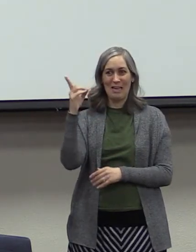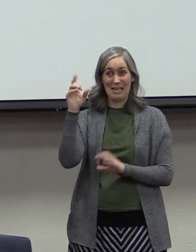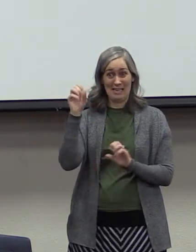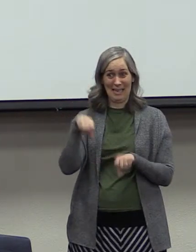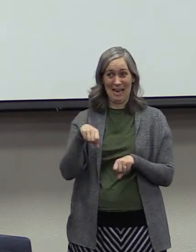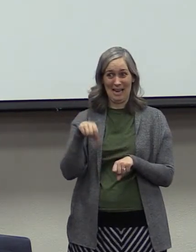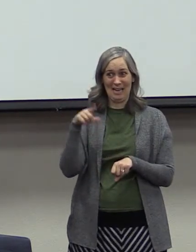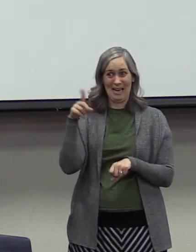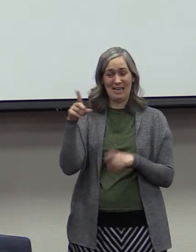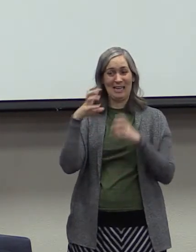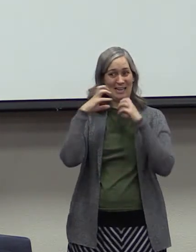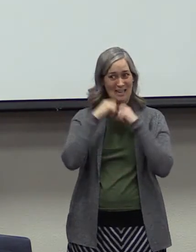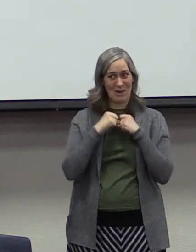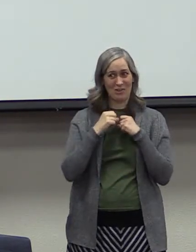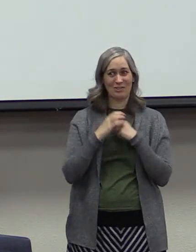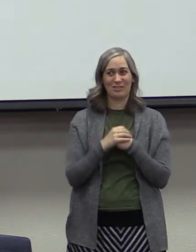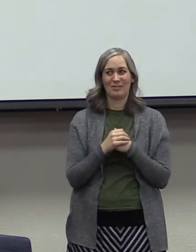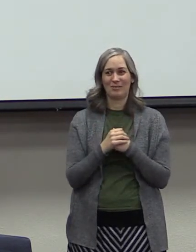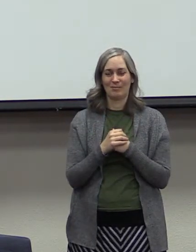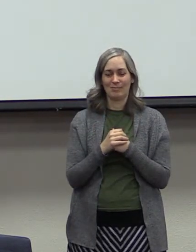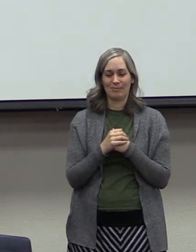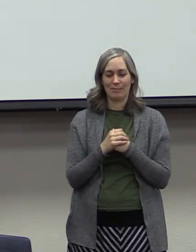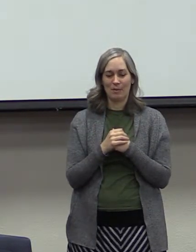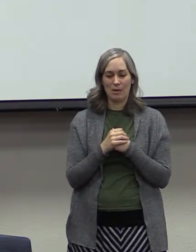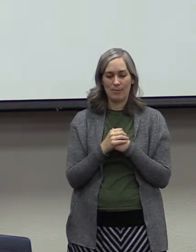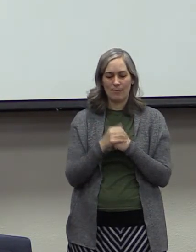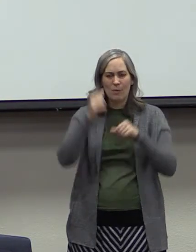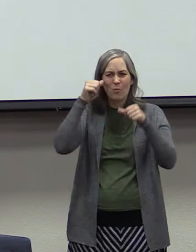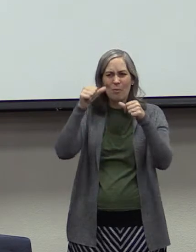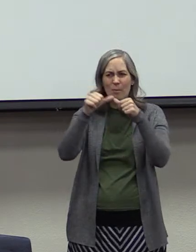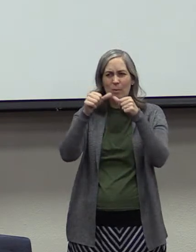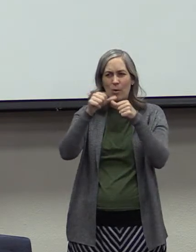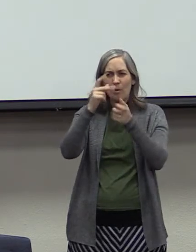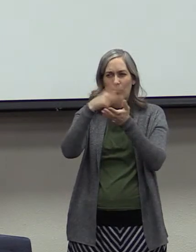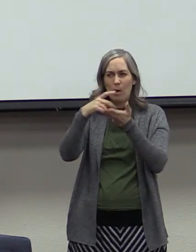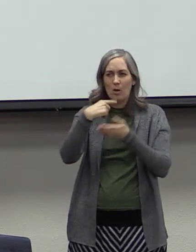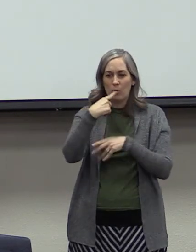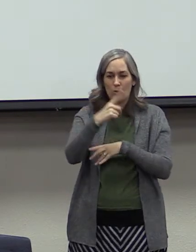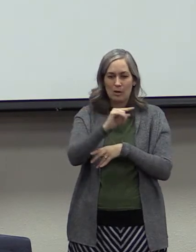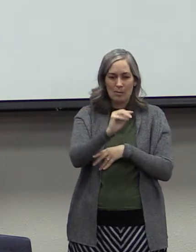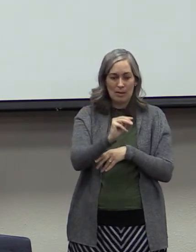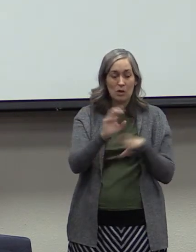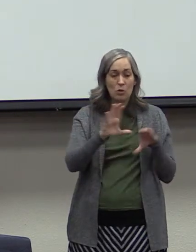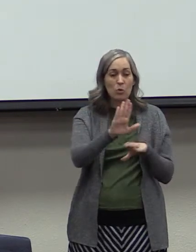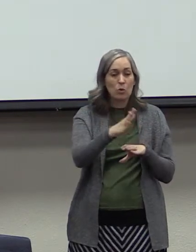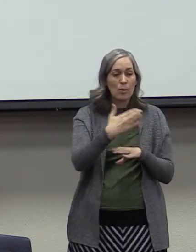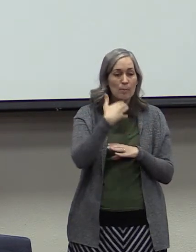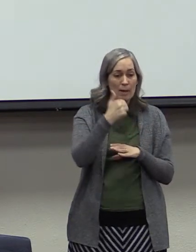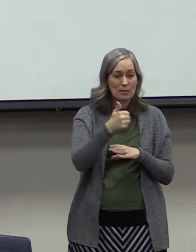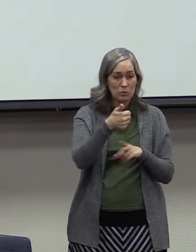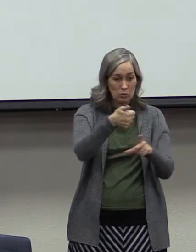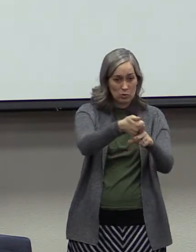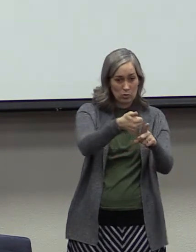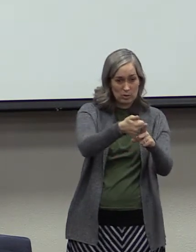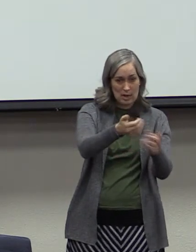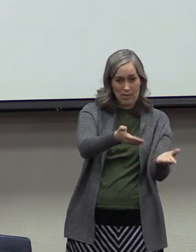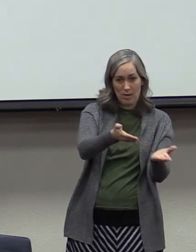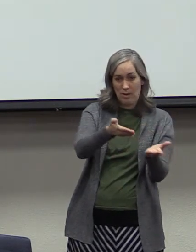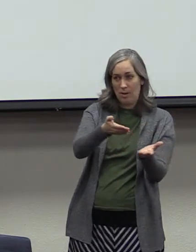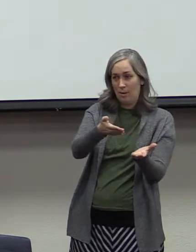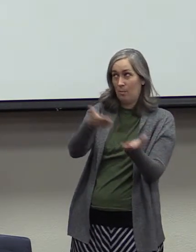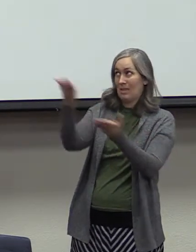cares. Remember Paul's words to Timothy. Do your best to present yourself unto